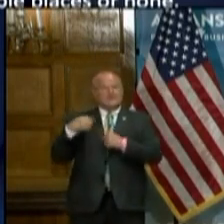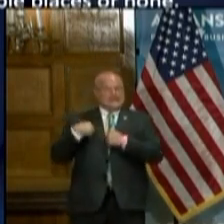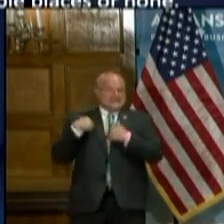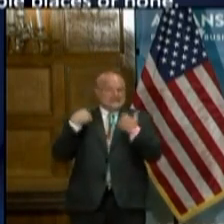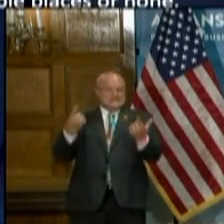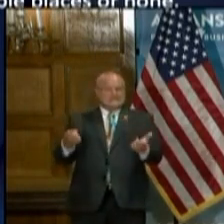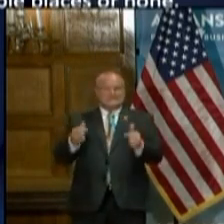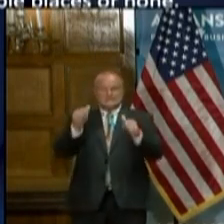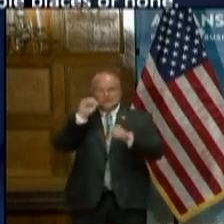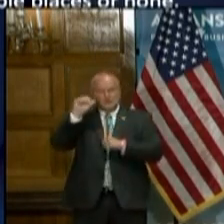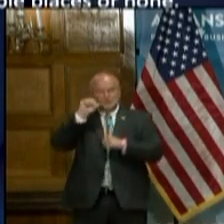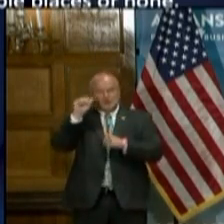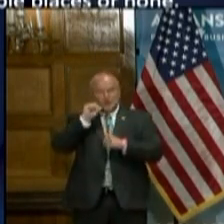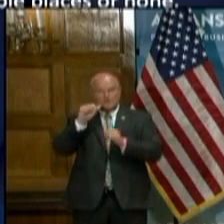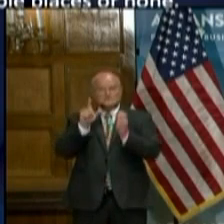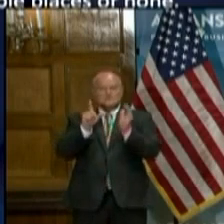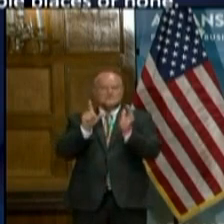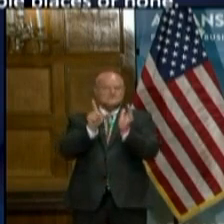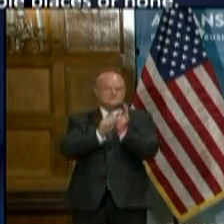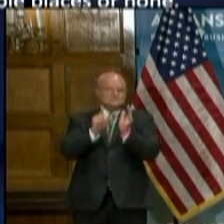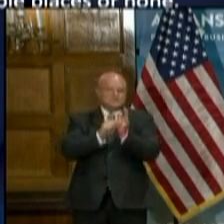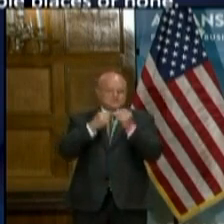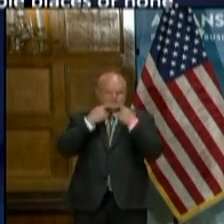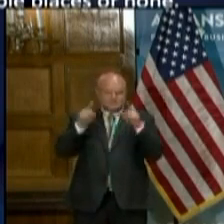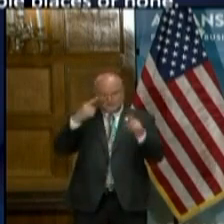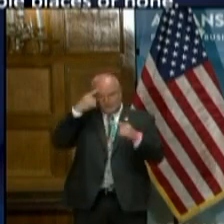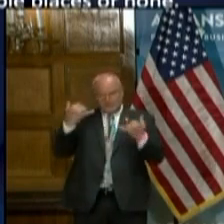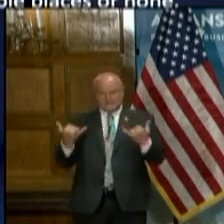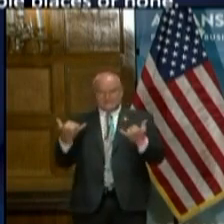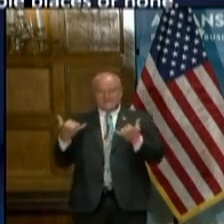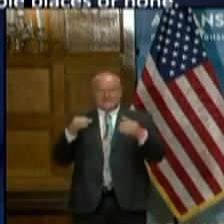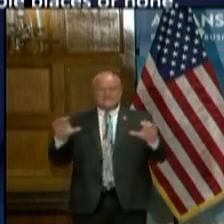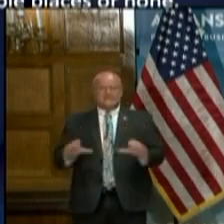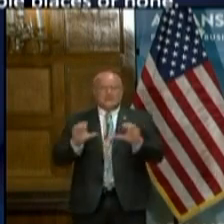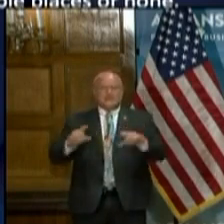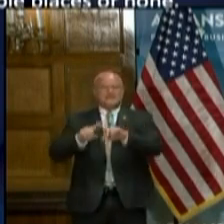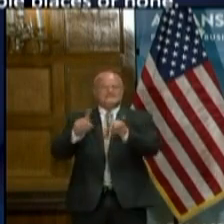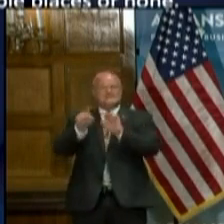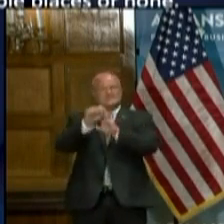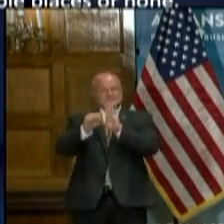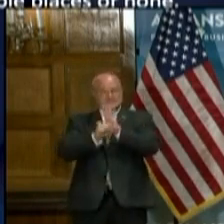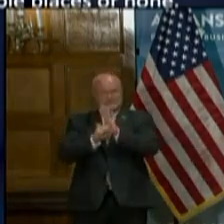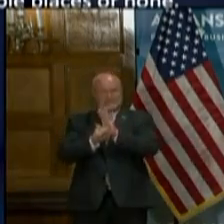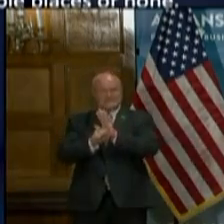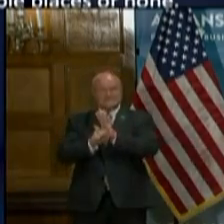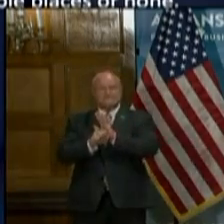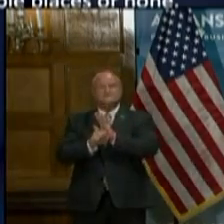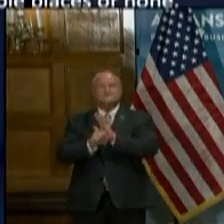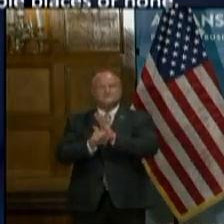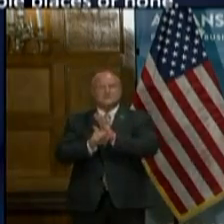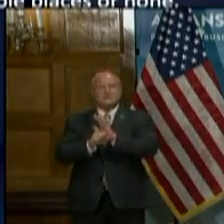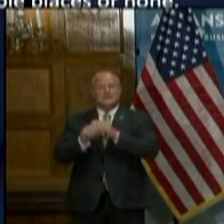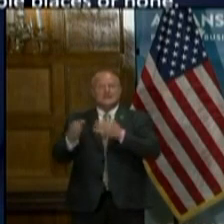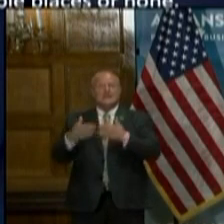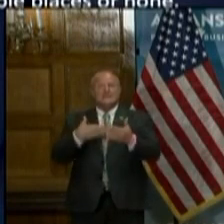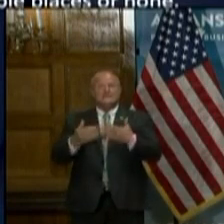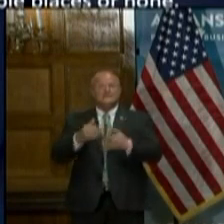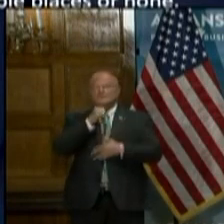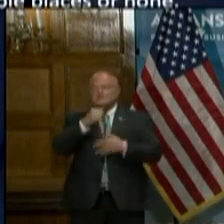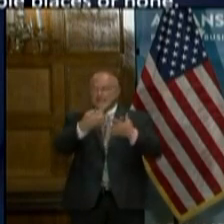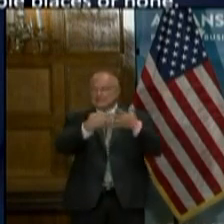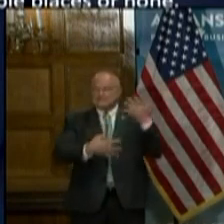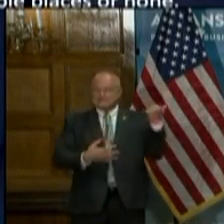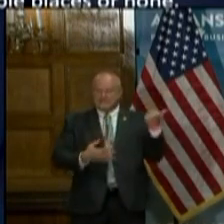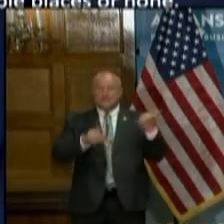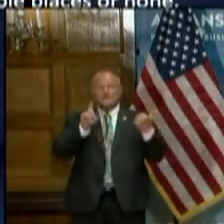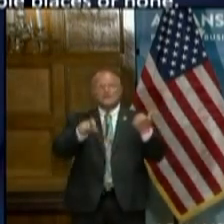since bars have been in the news lately because of today and some action by different states, even though it's not listed